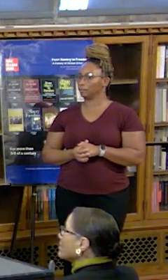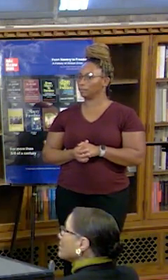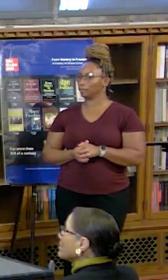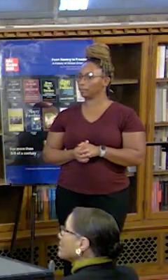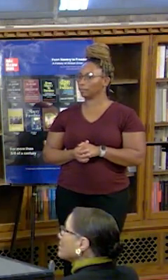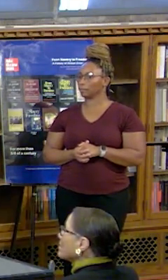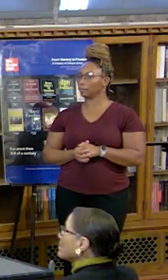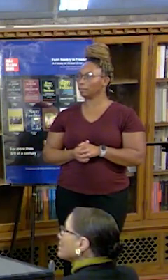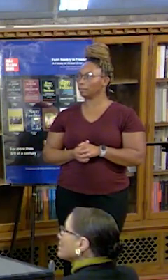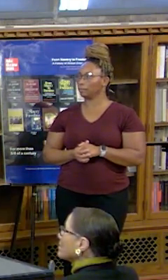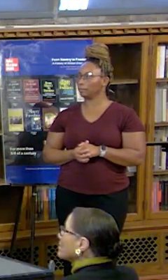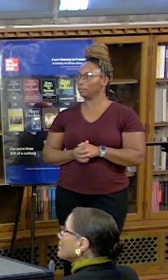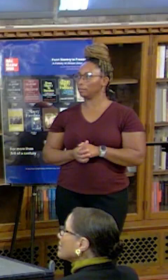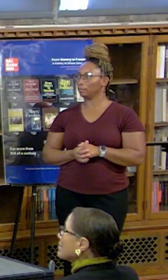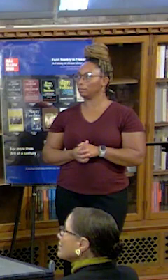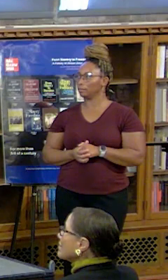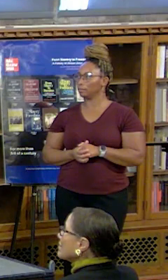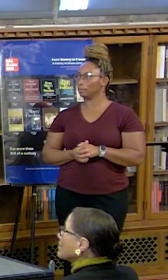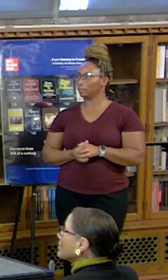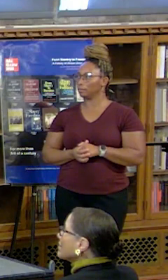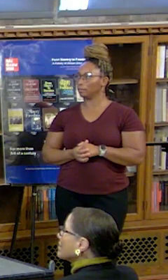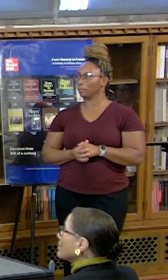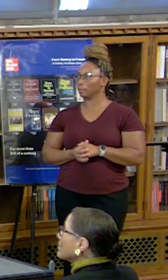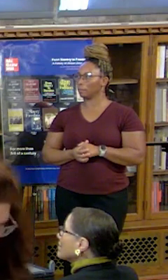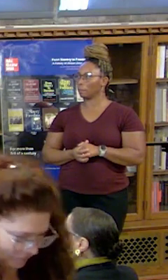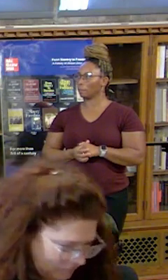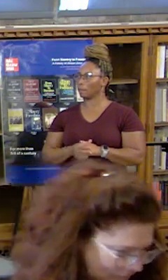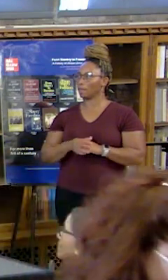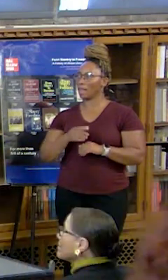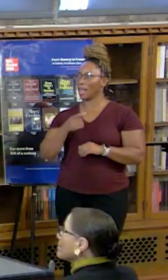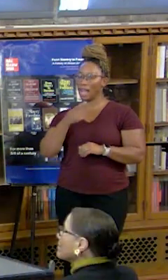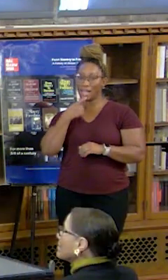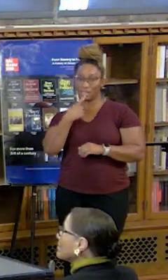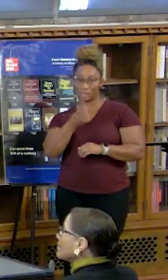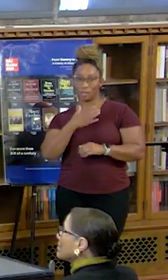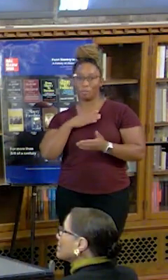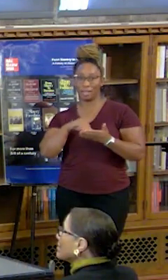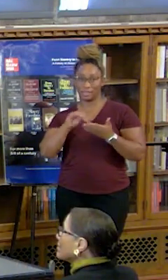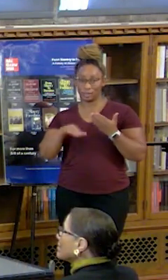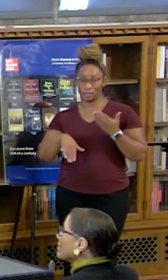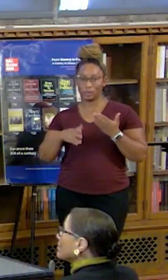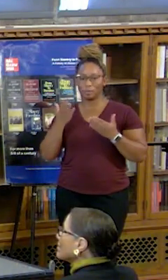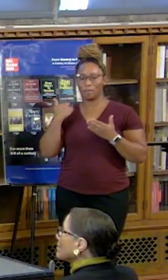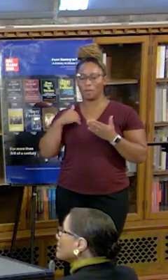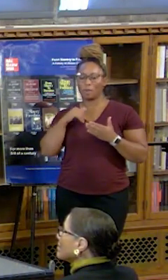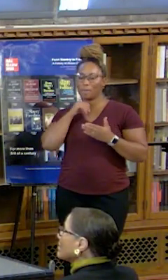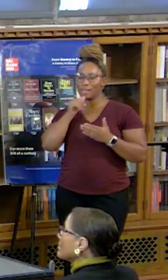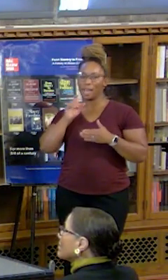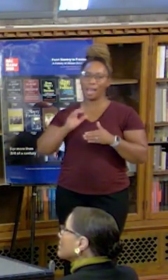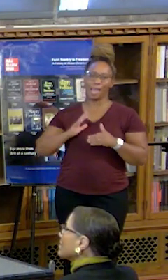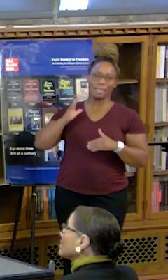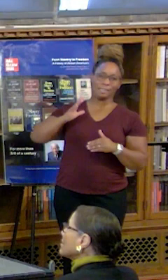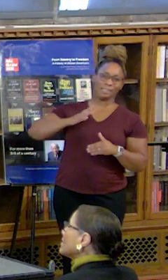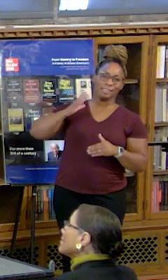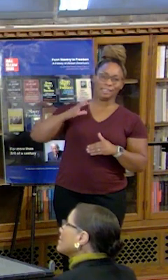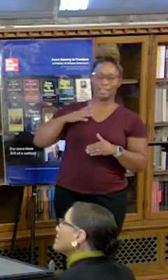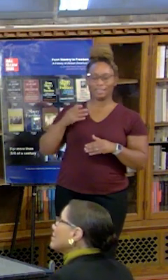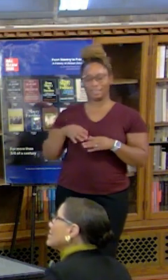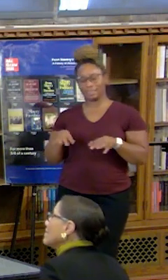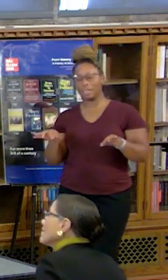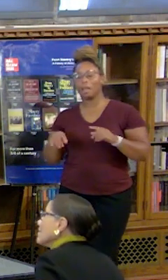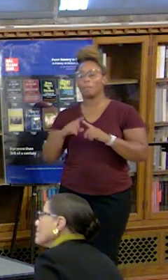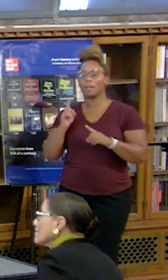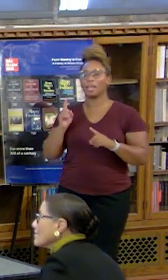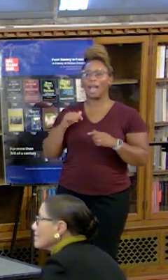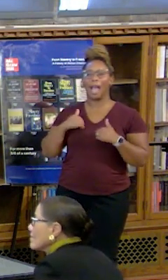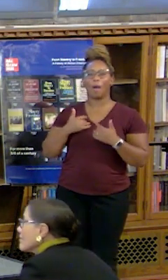a so as many things I have said this before to my students far less eloquently um and the